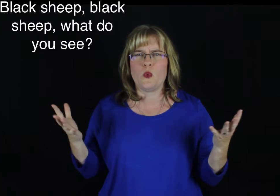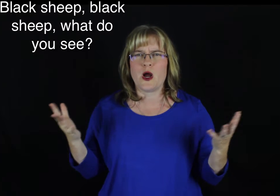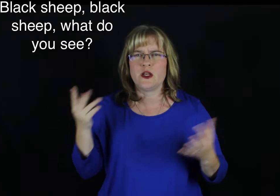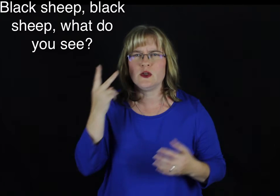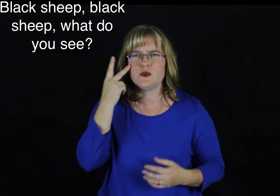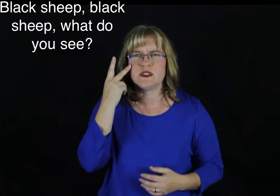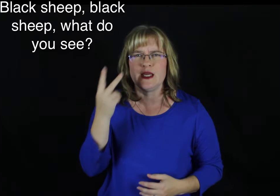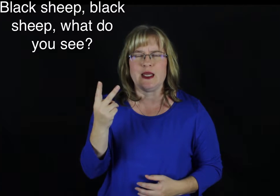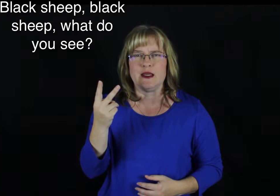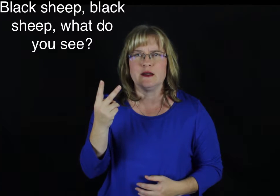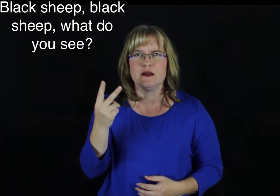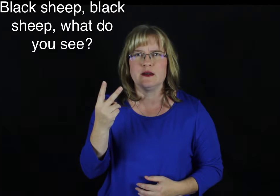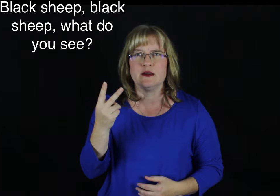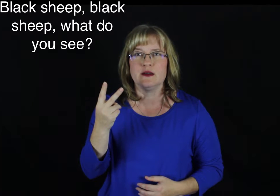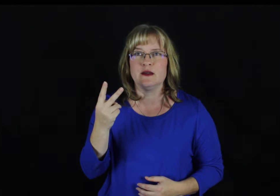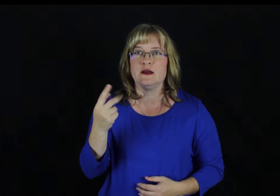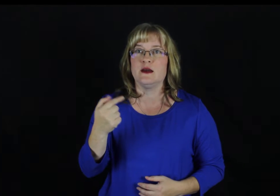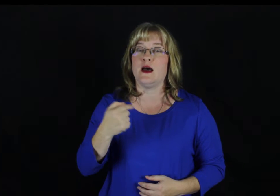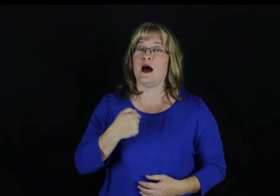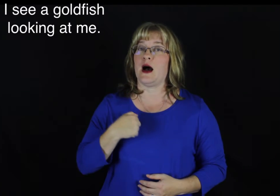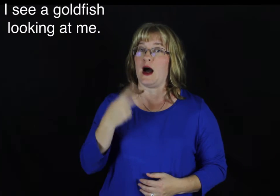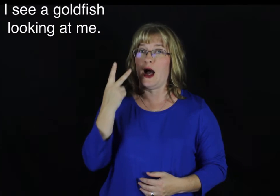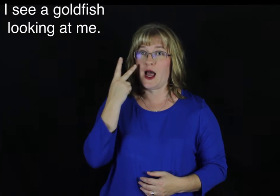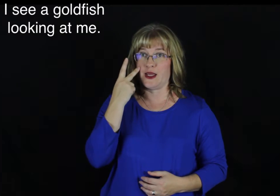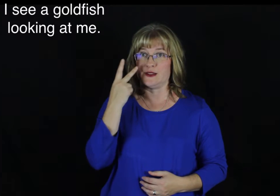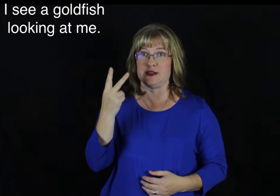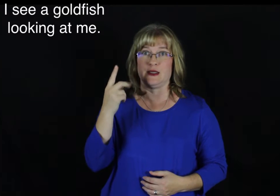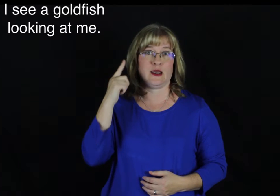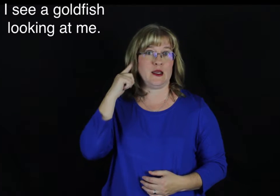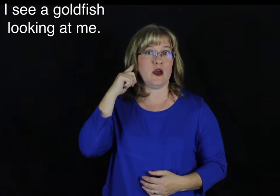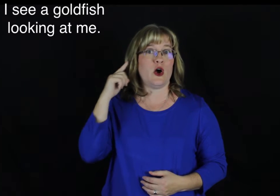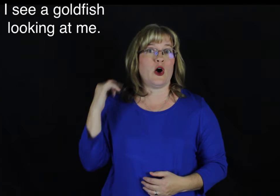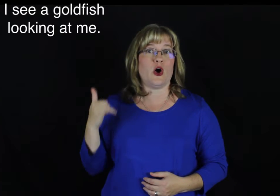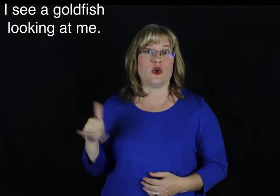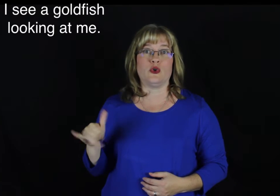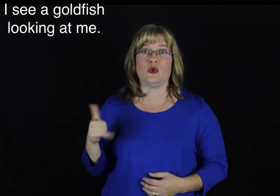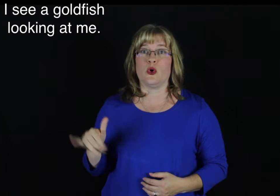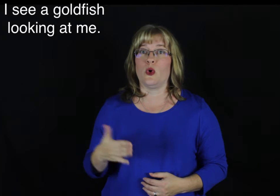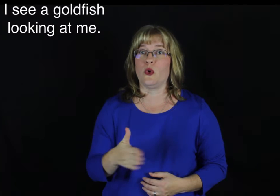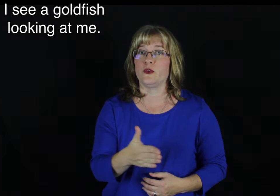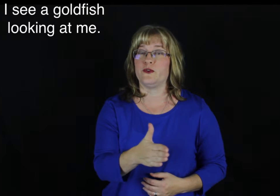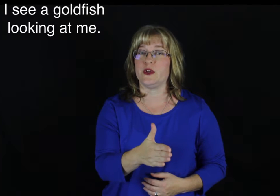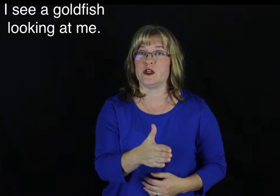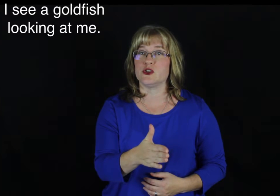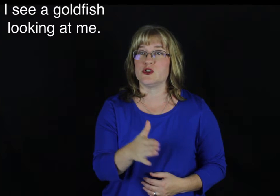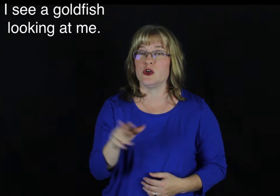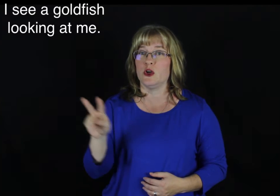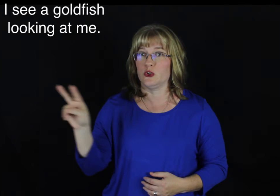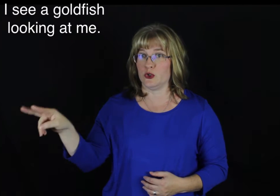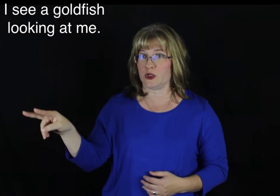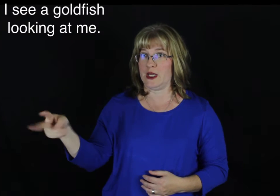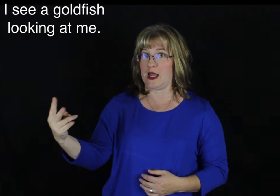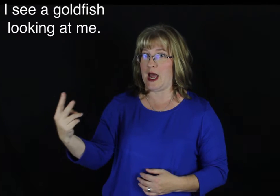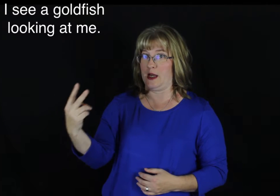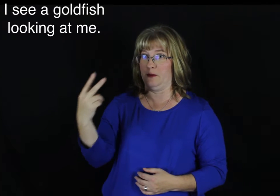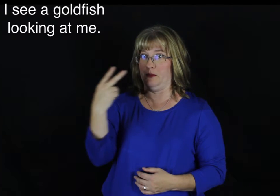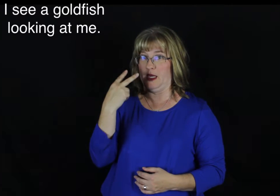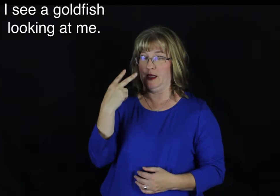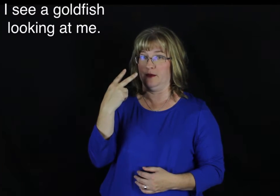what do you see? I see a goldfish looking at me.